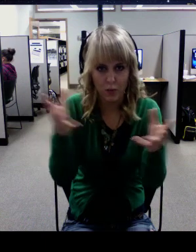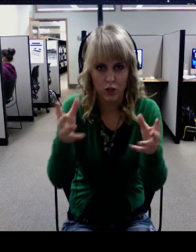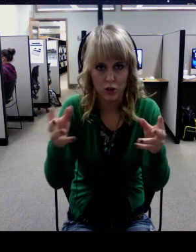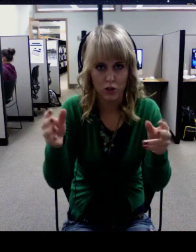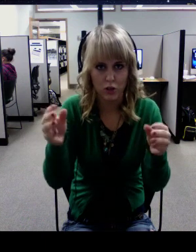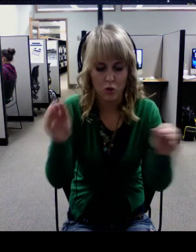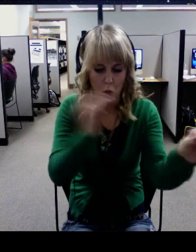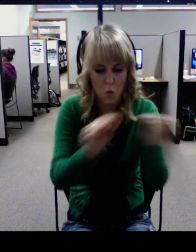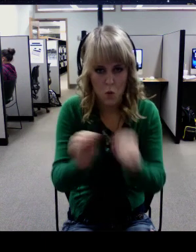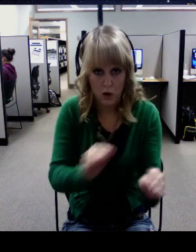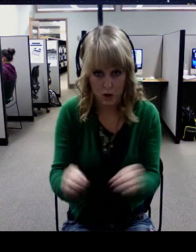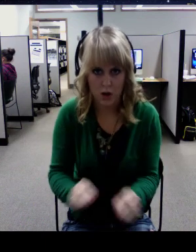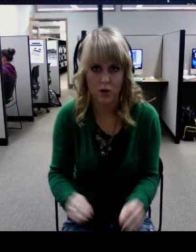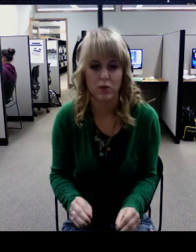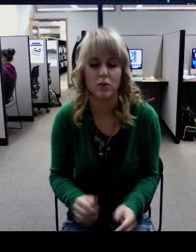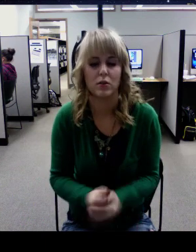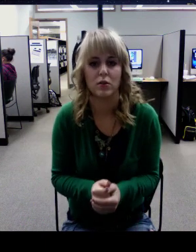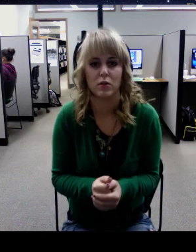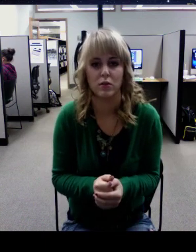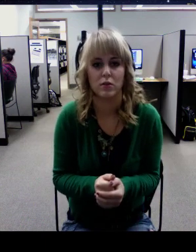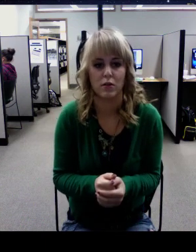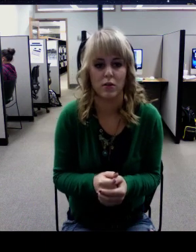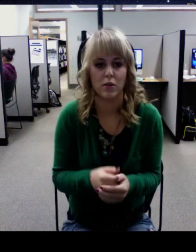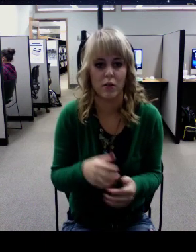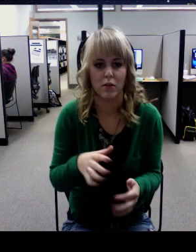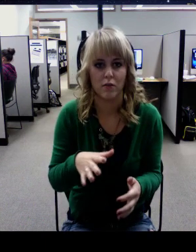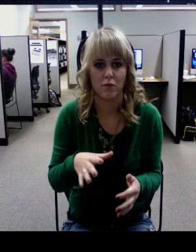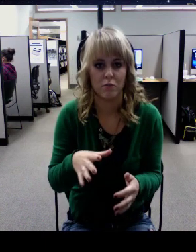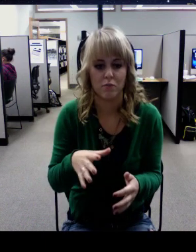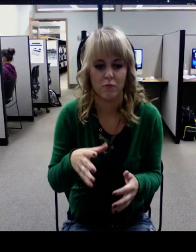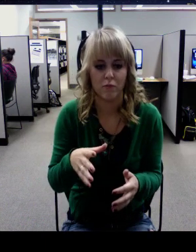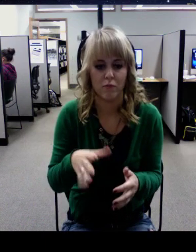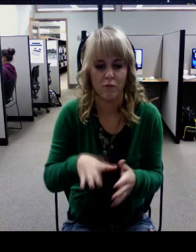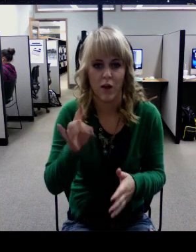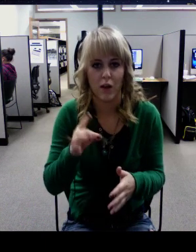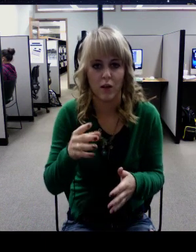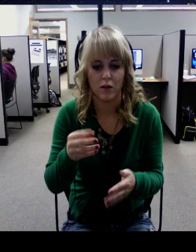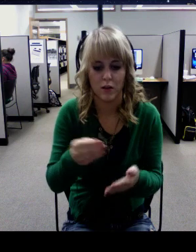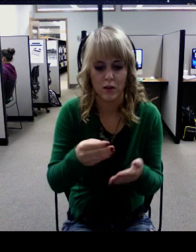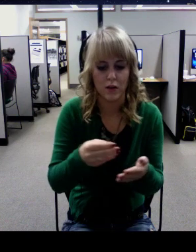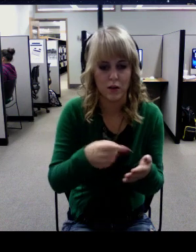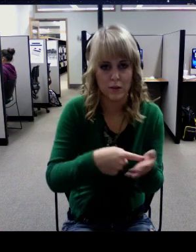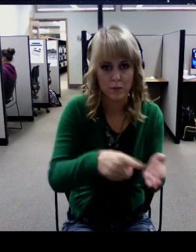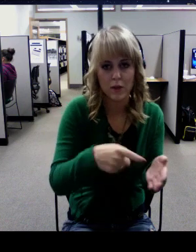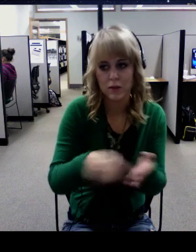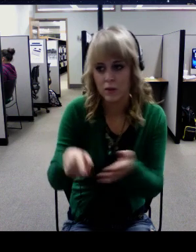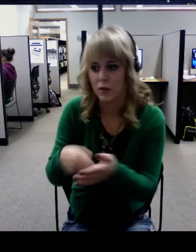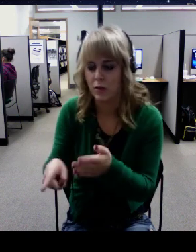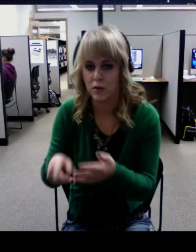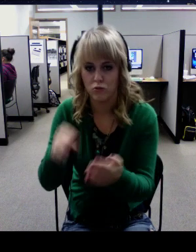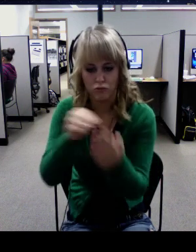together, and I can get the expenses and the income and do journal entries and put all the things together